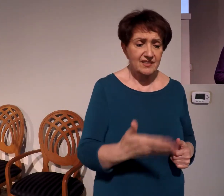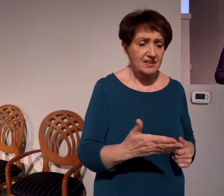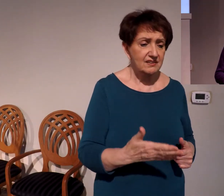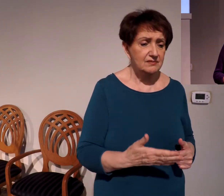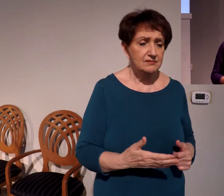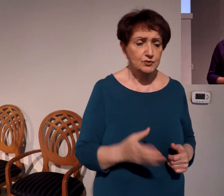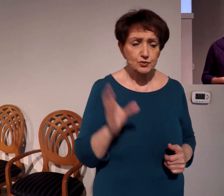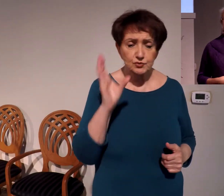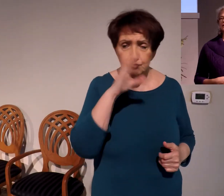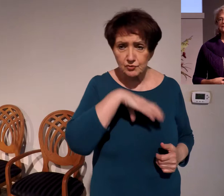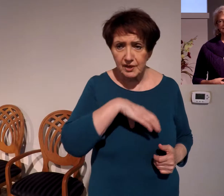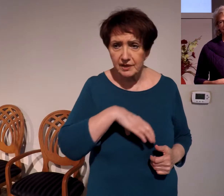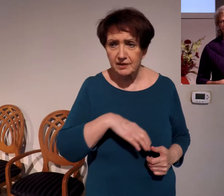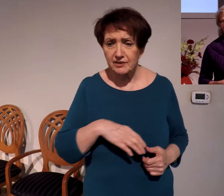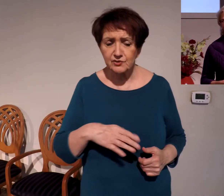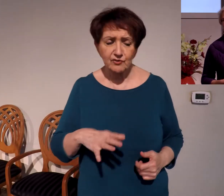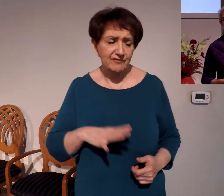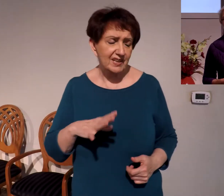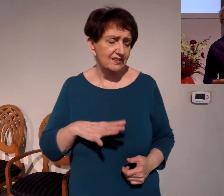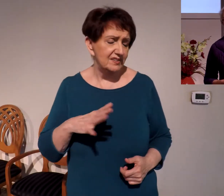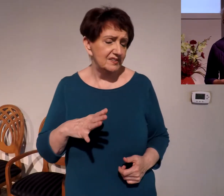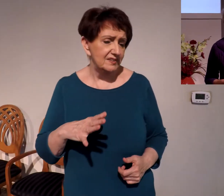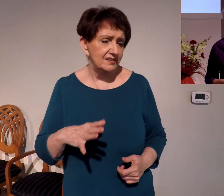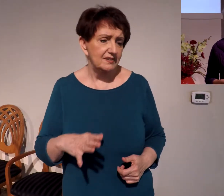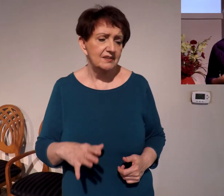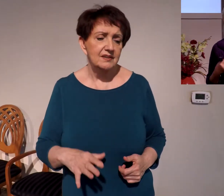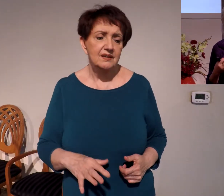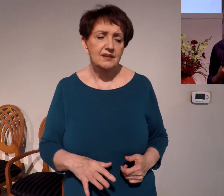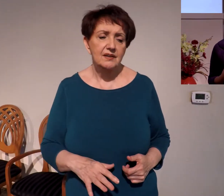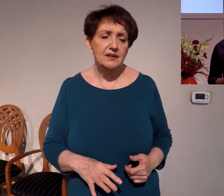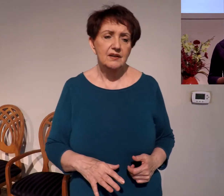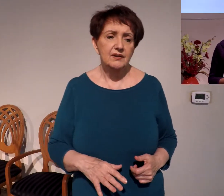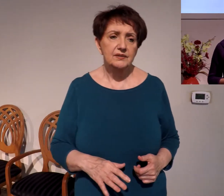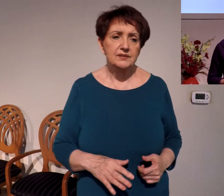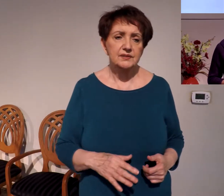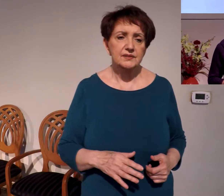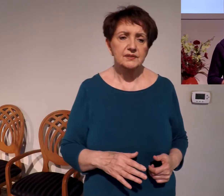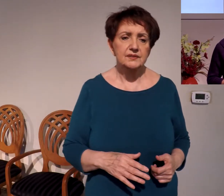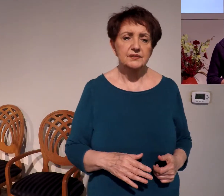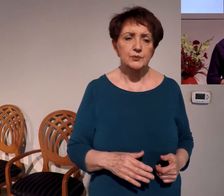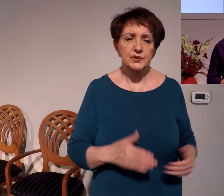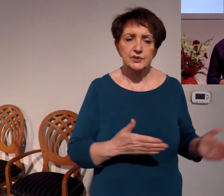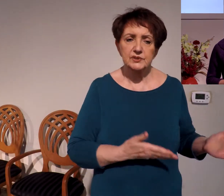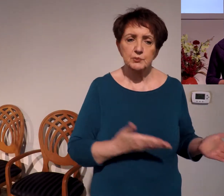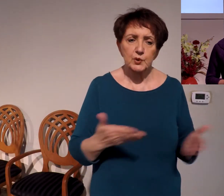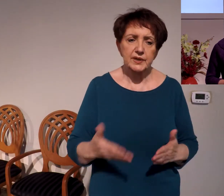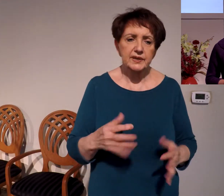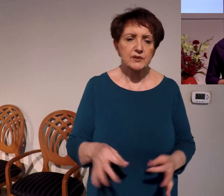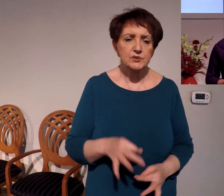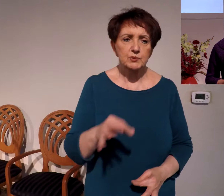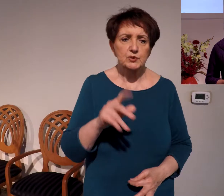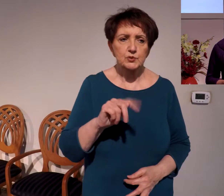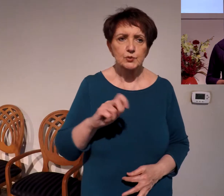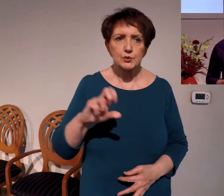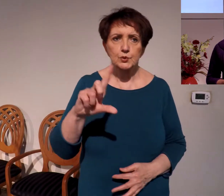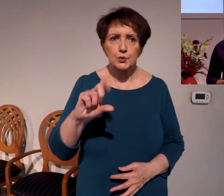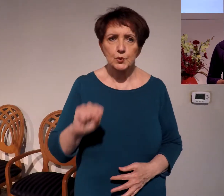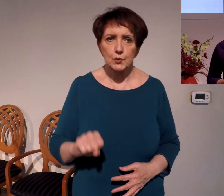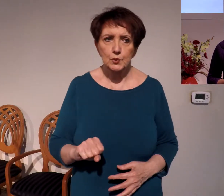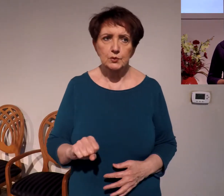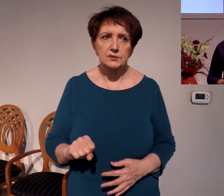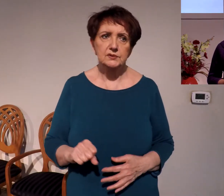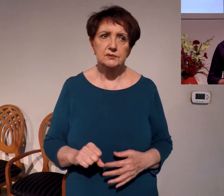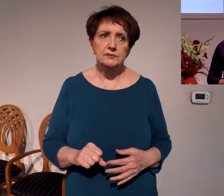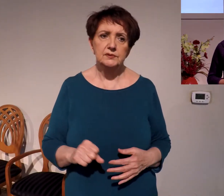or fancy. It's bringing our spiritual tools and our spiritual understanding to